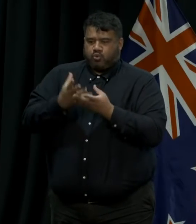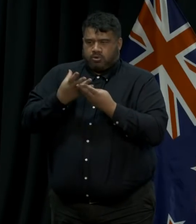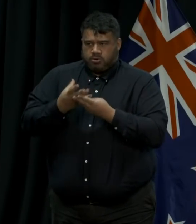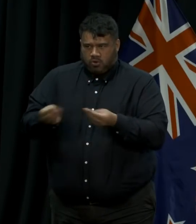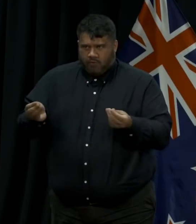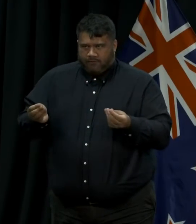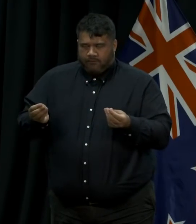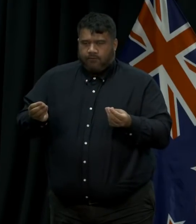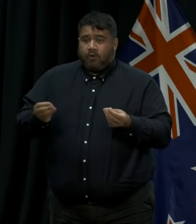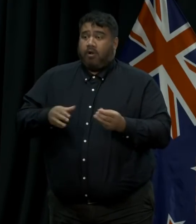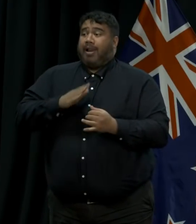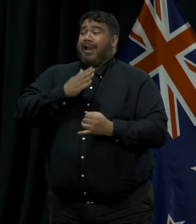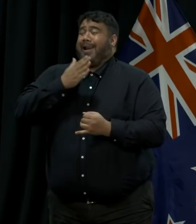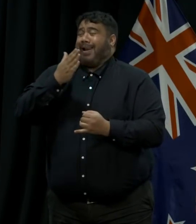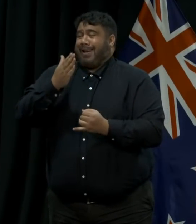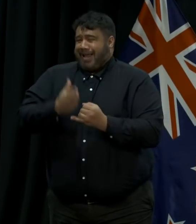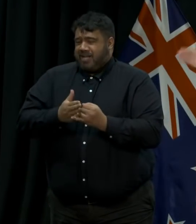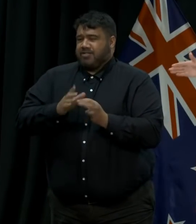issues. Last